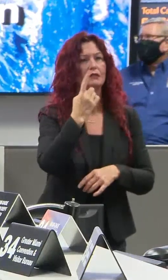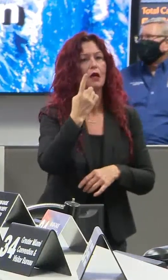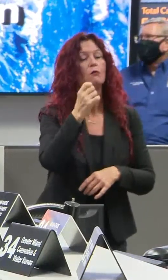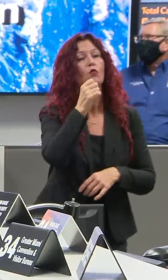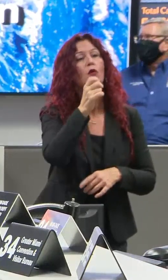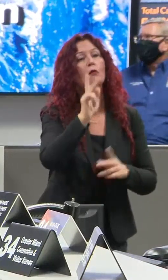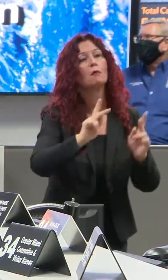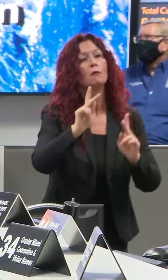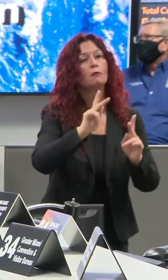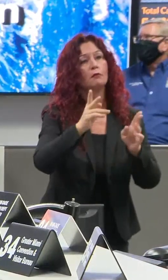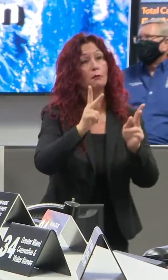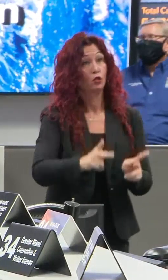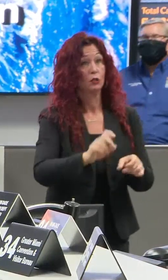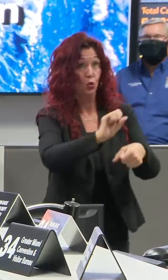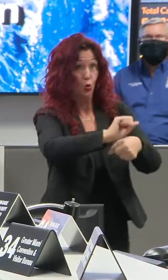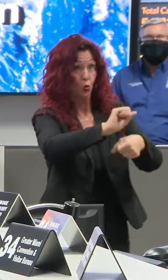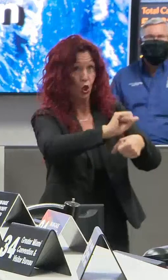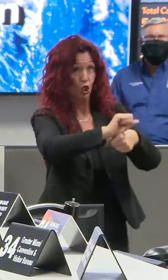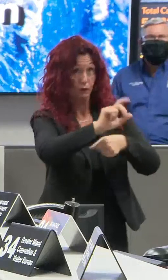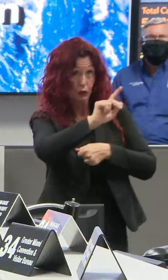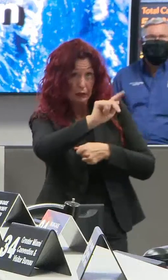that, and that was a mistake.